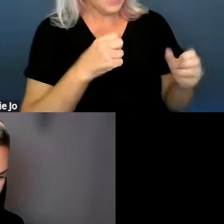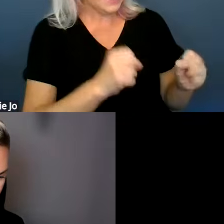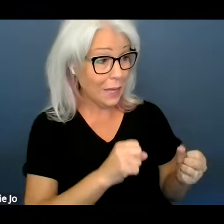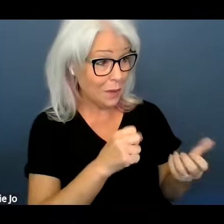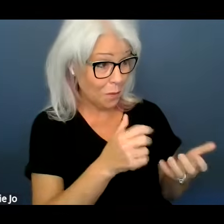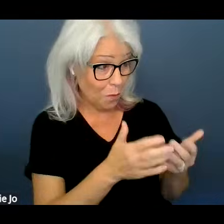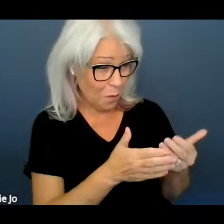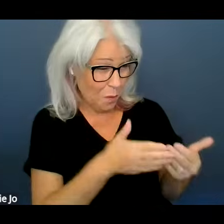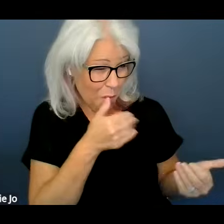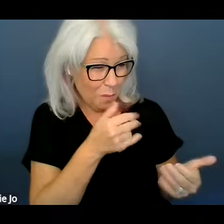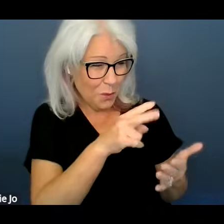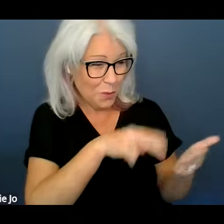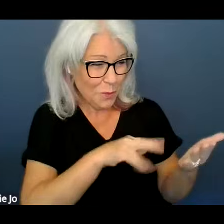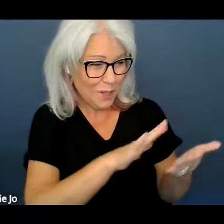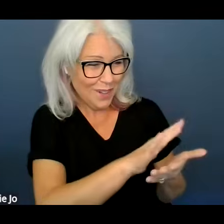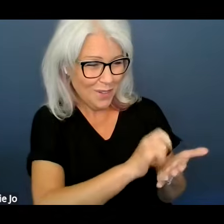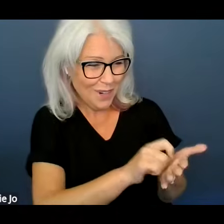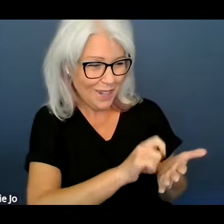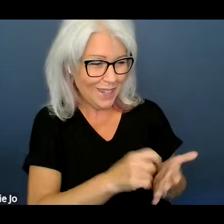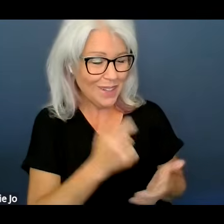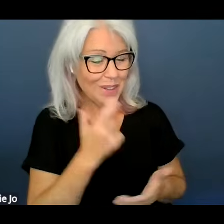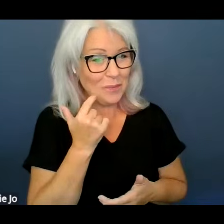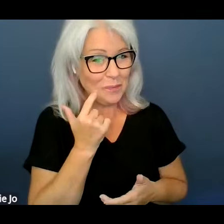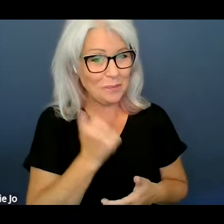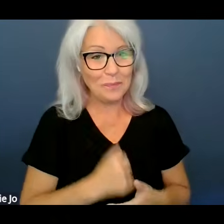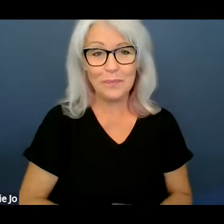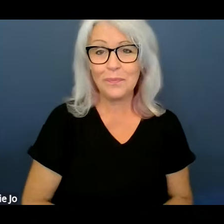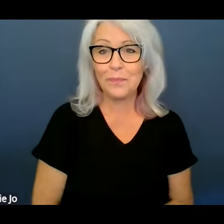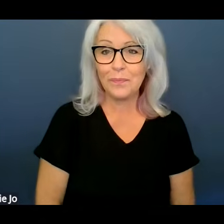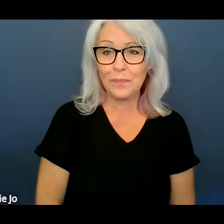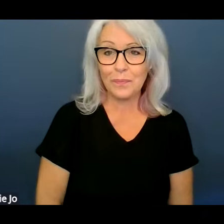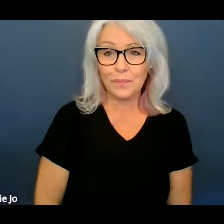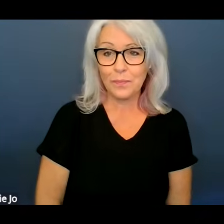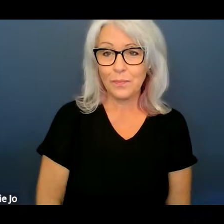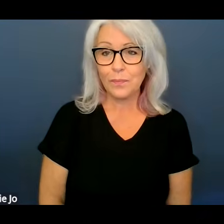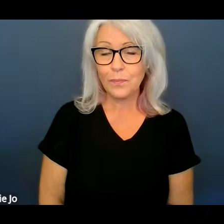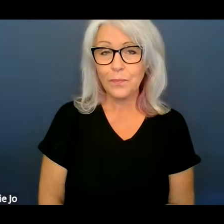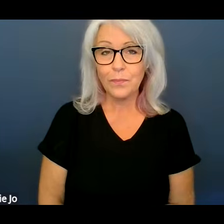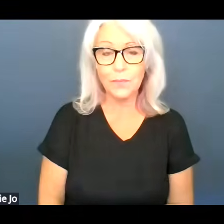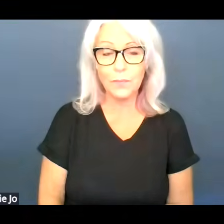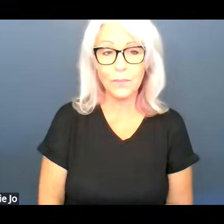there. Right. Because, yeah,